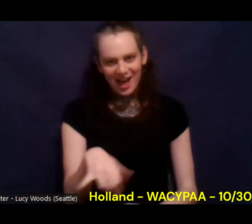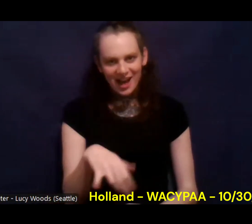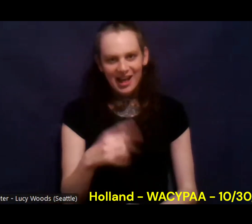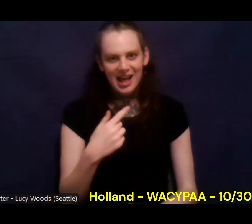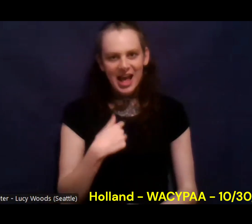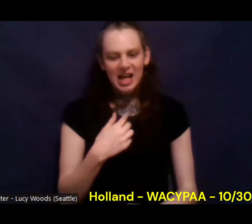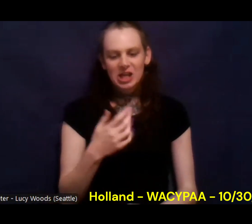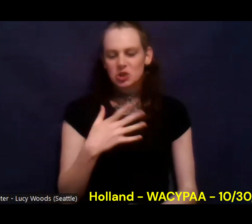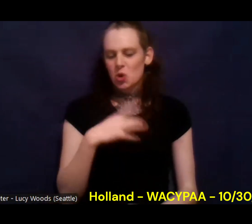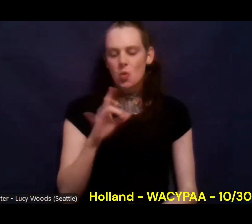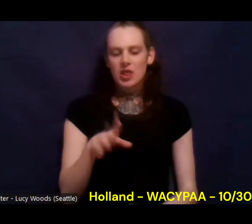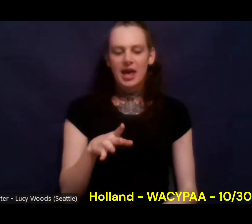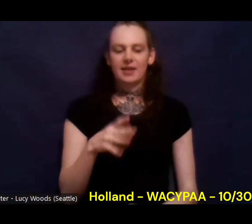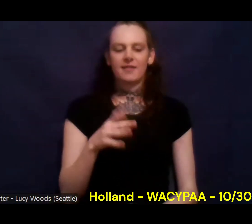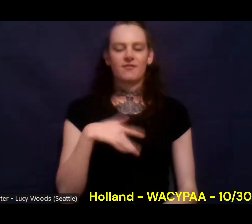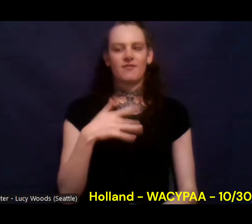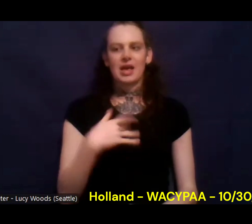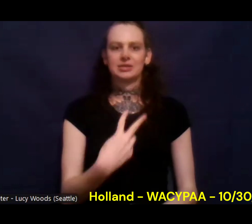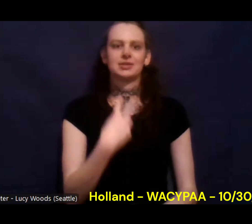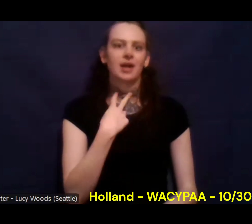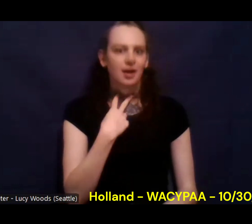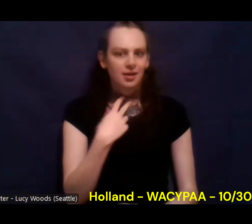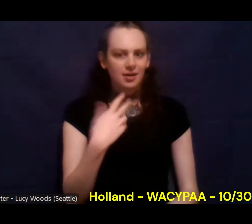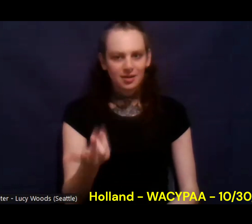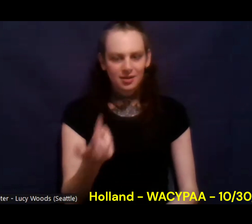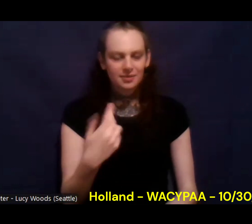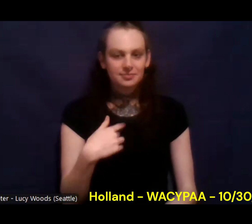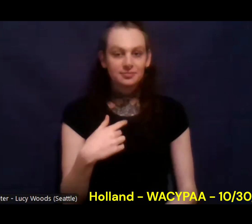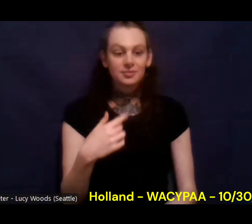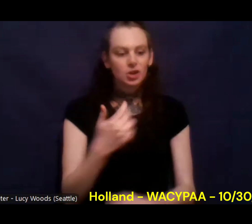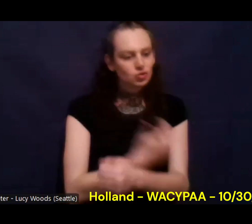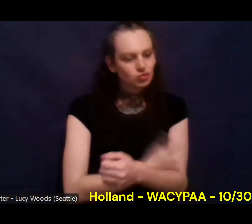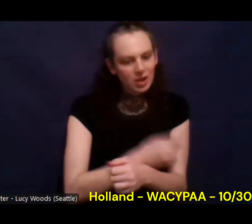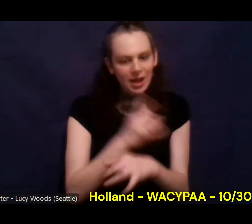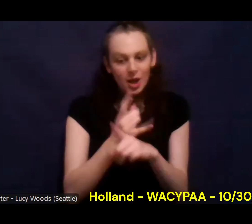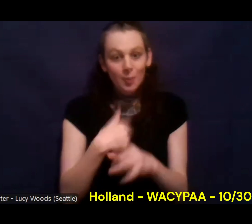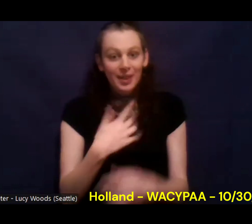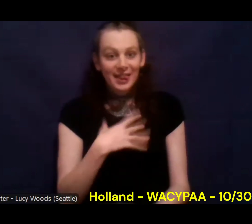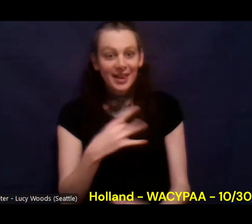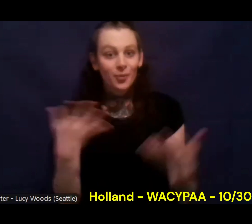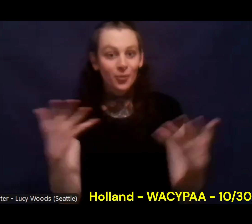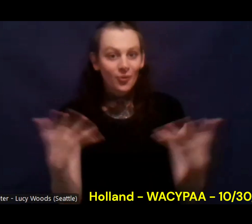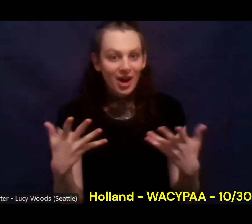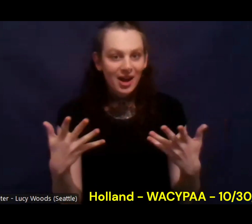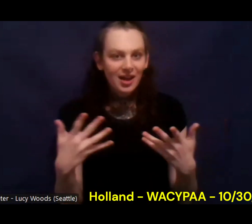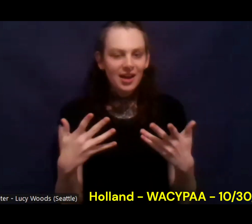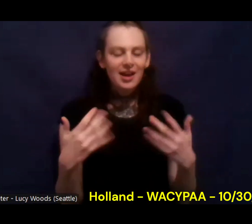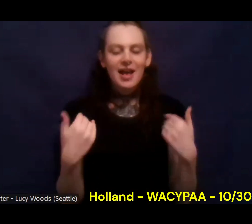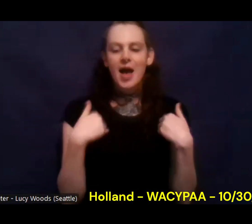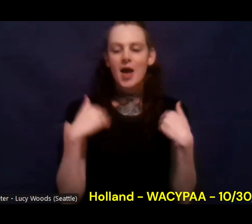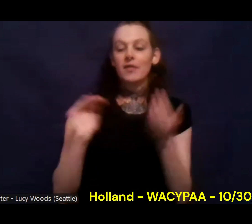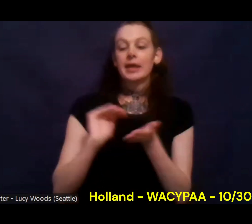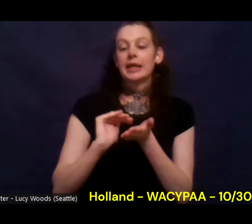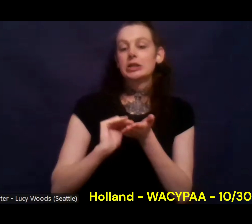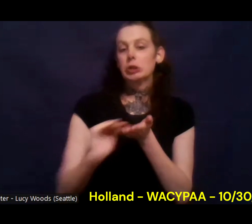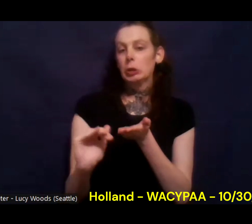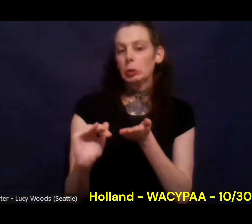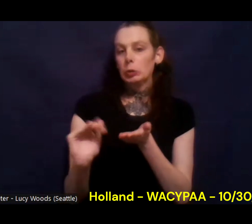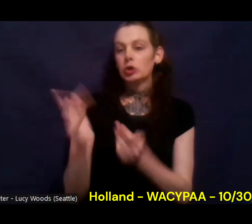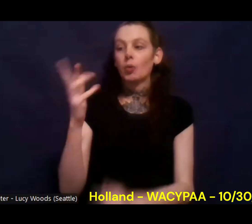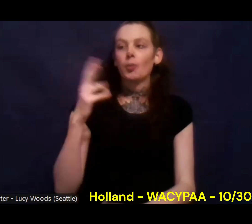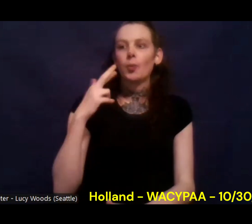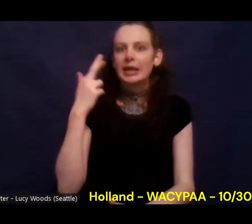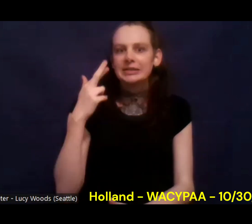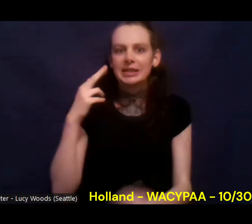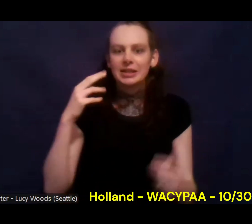be caged. And what I liked about doing drugs and alcohol was it gave me an excuse to be unhinged